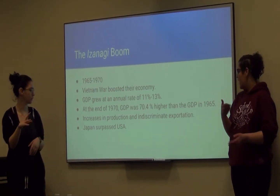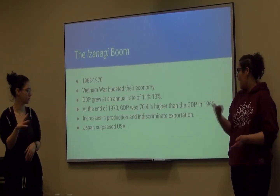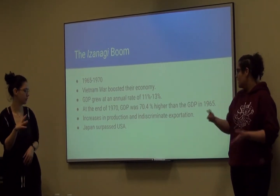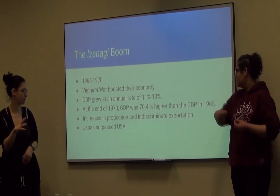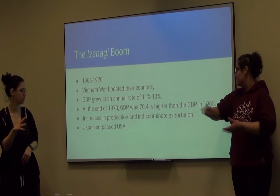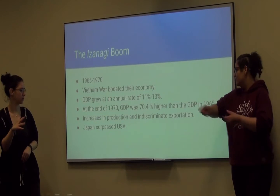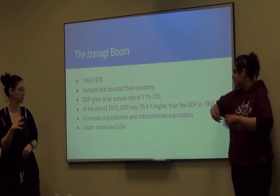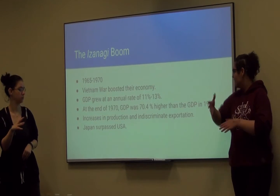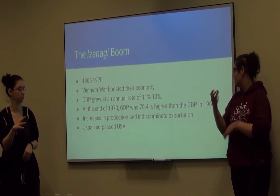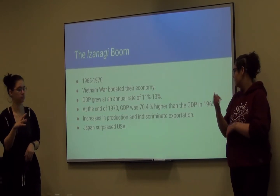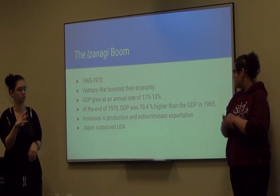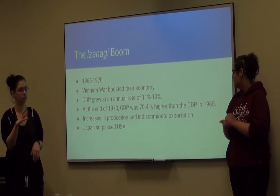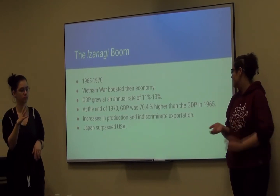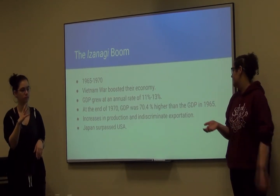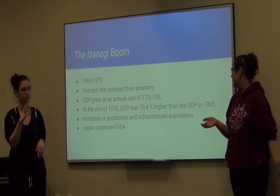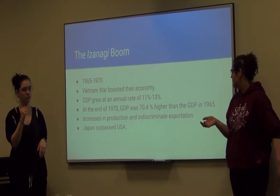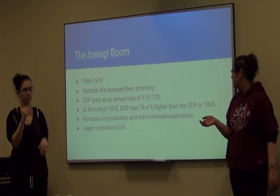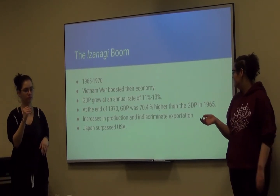and indiscriminate in exportation.